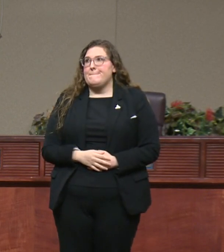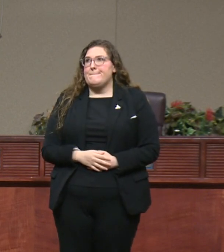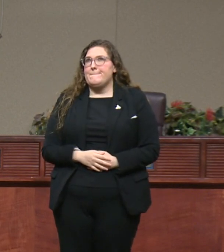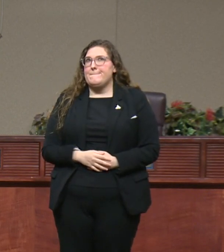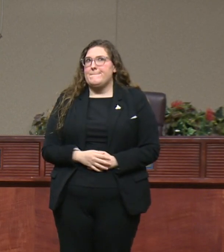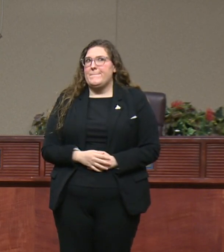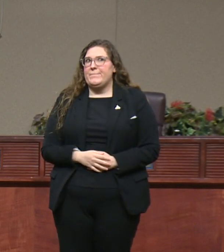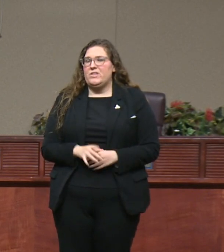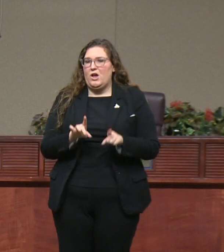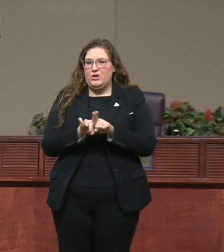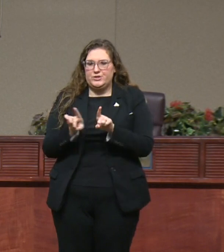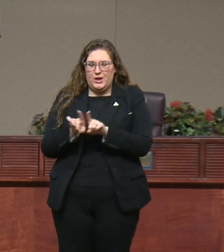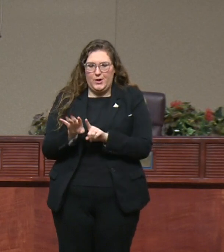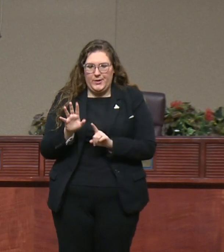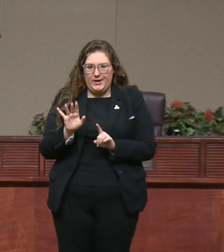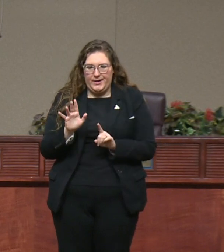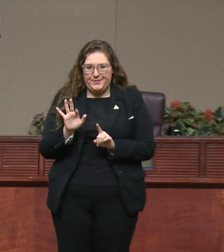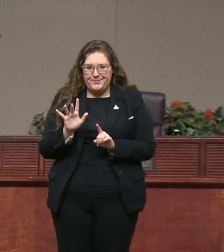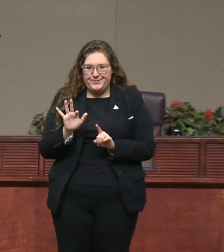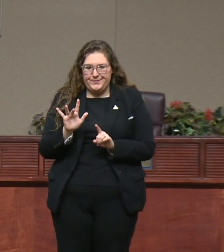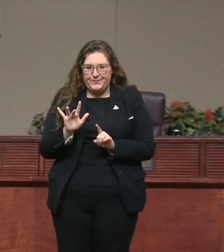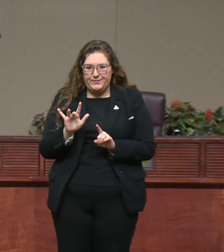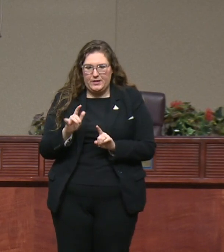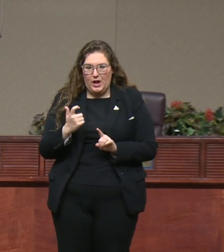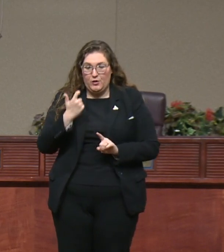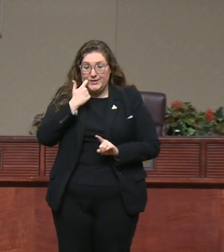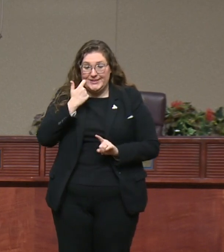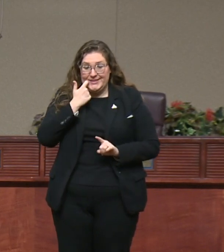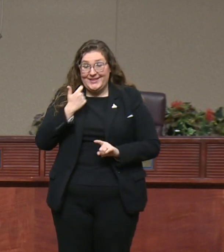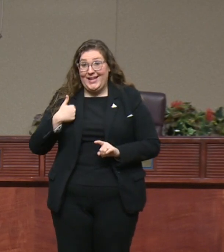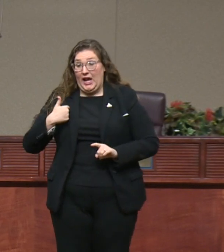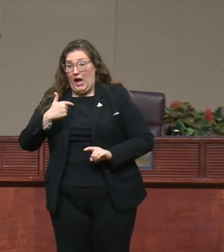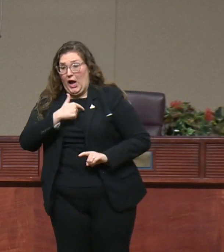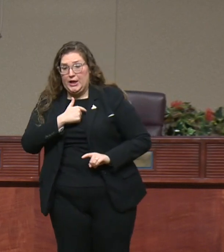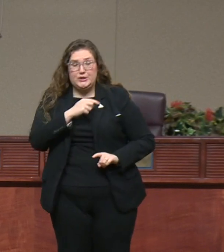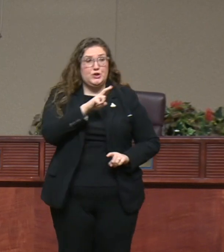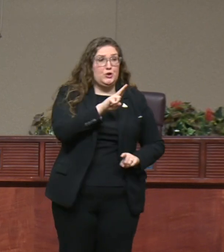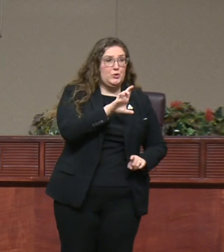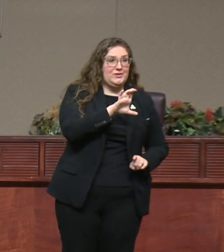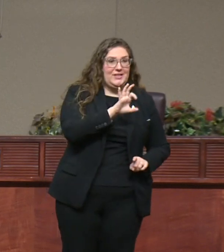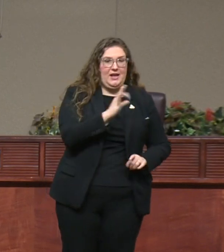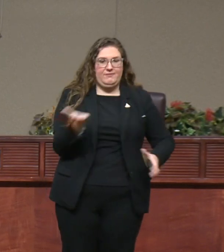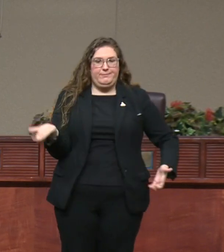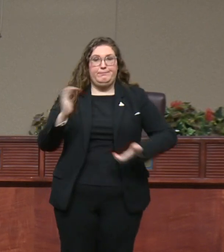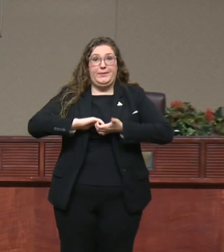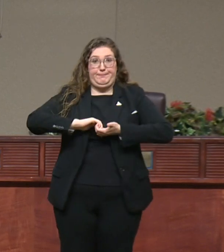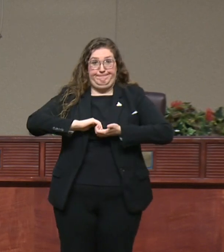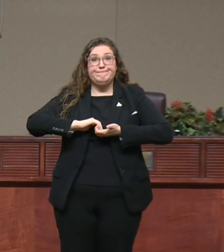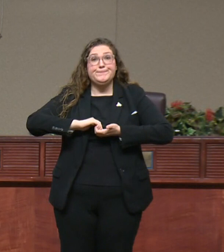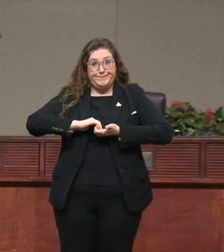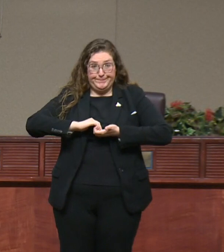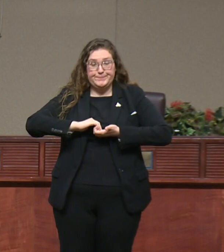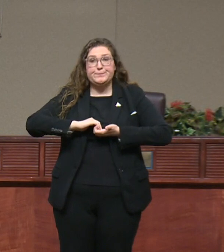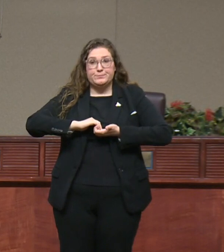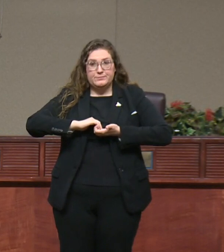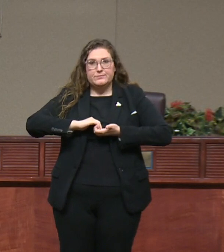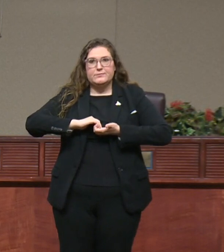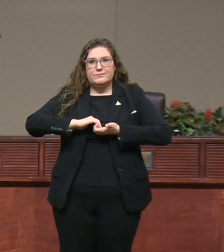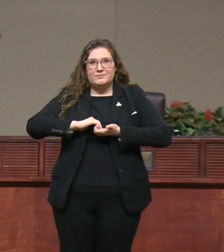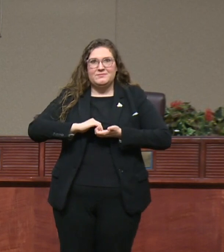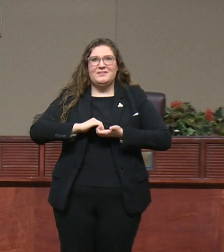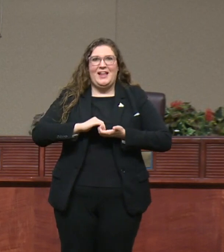recently been working with UCF. There are several